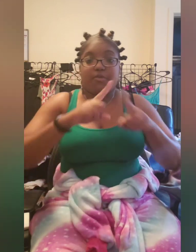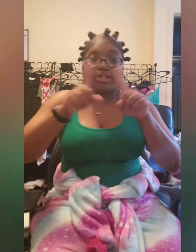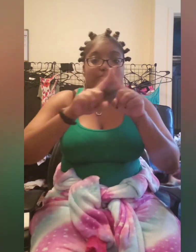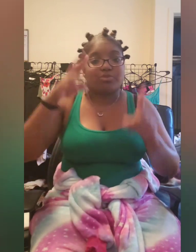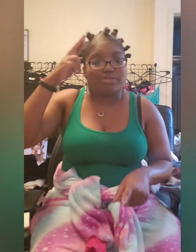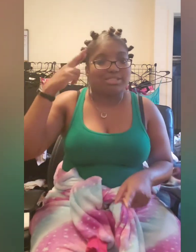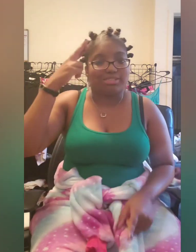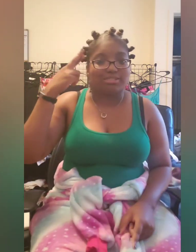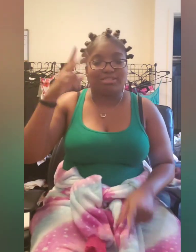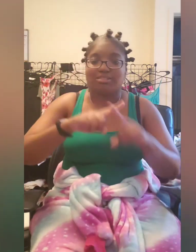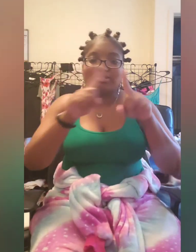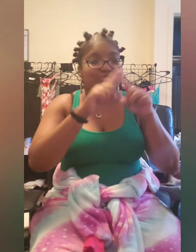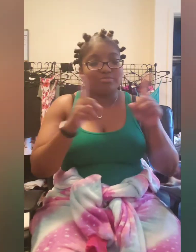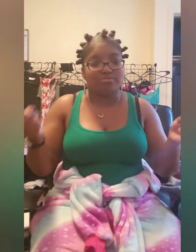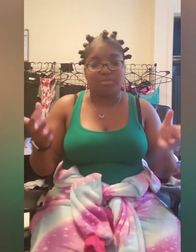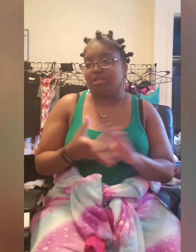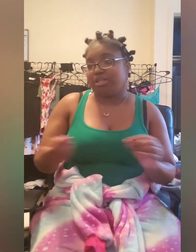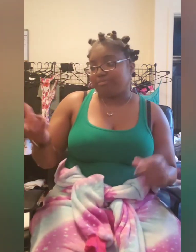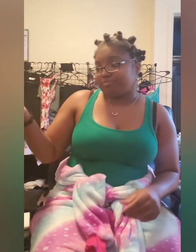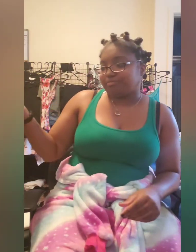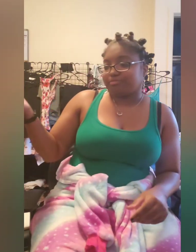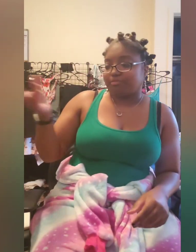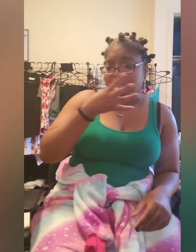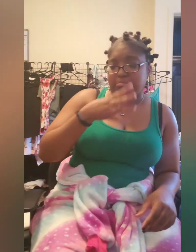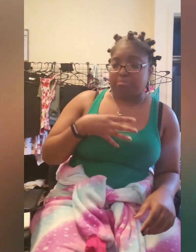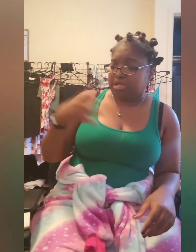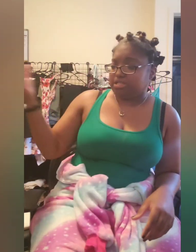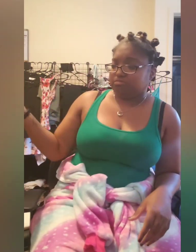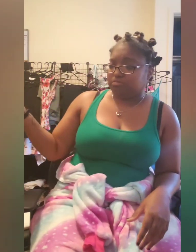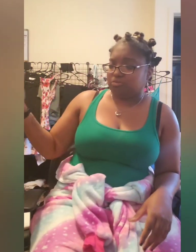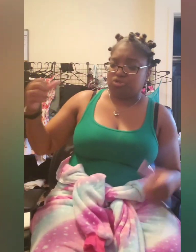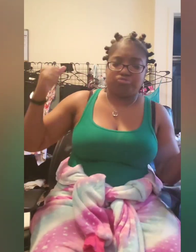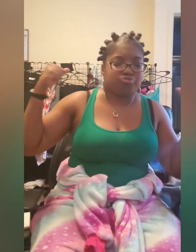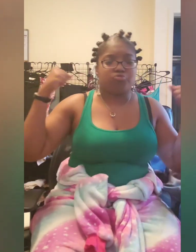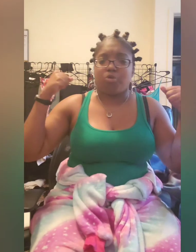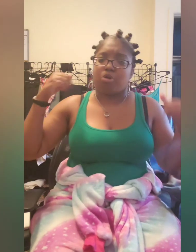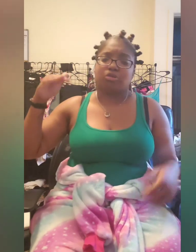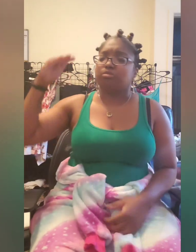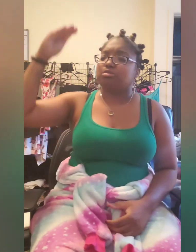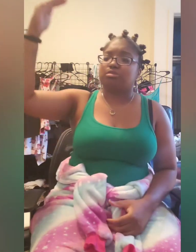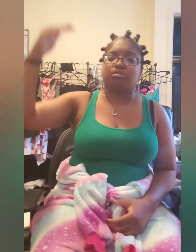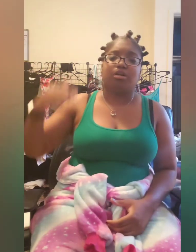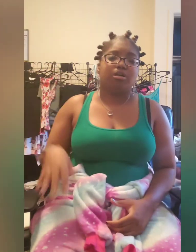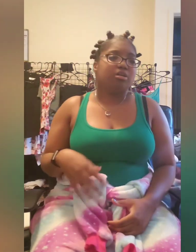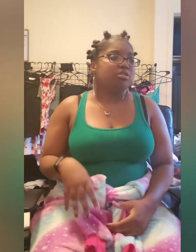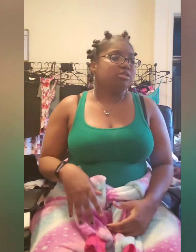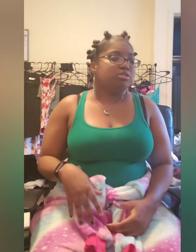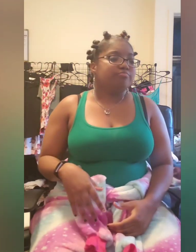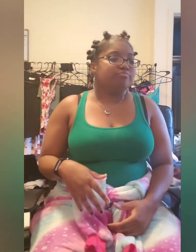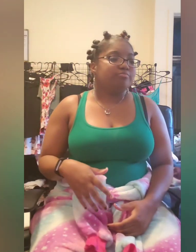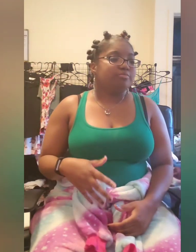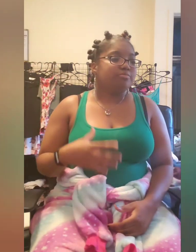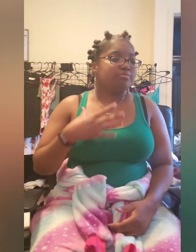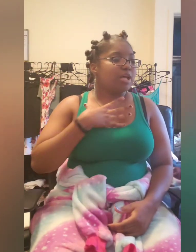and I like women and I like them for different reasons. They both have something to offer. Men are strong,